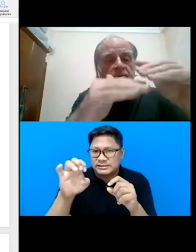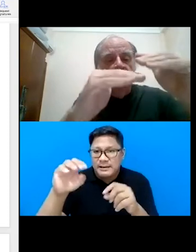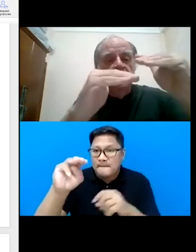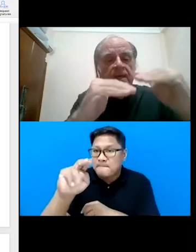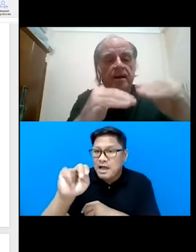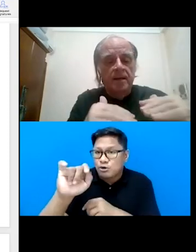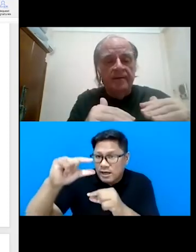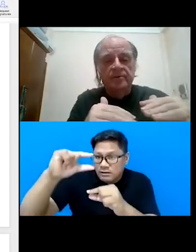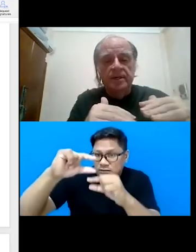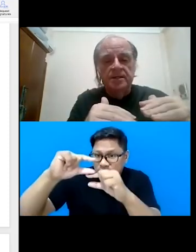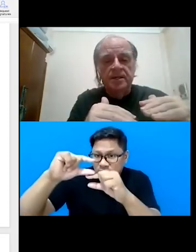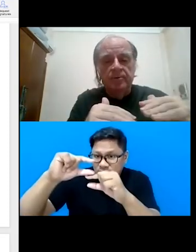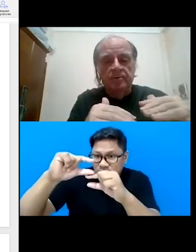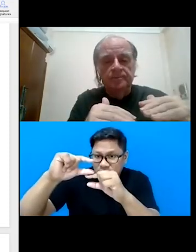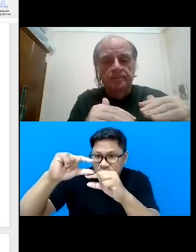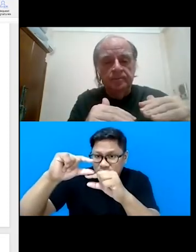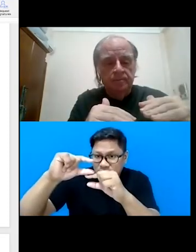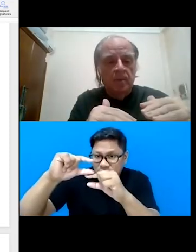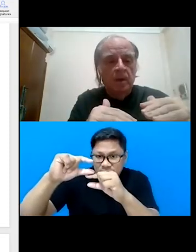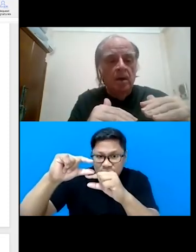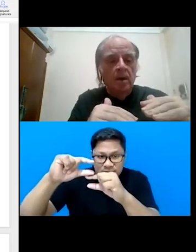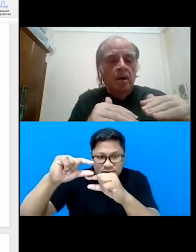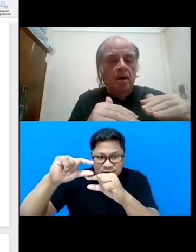And then you come down after the example